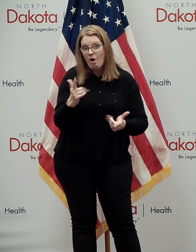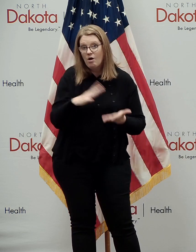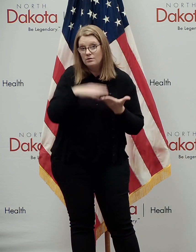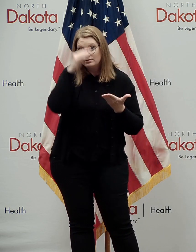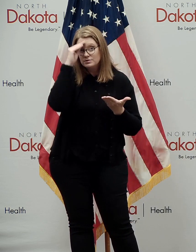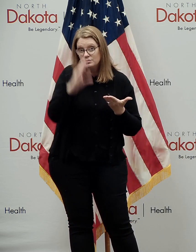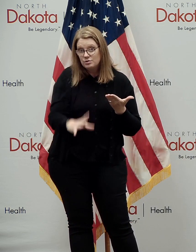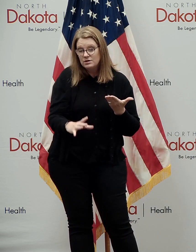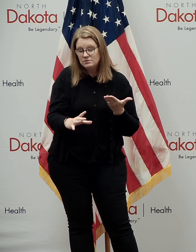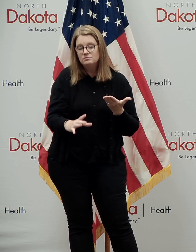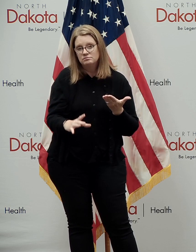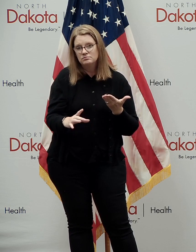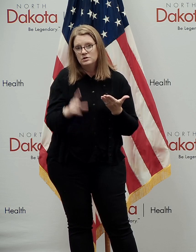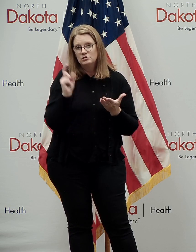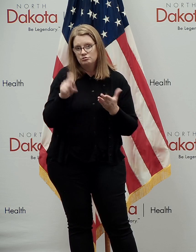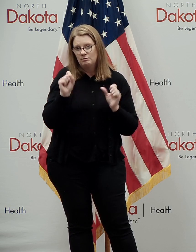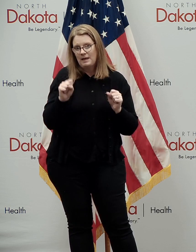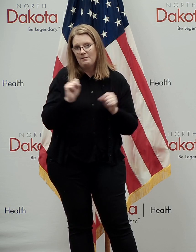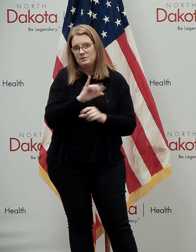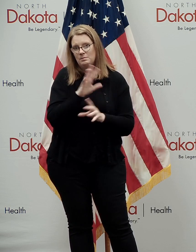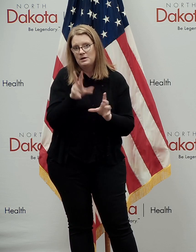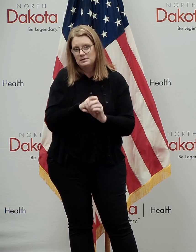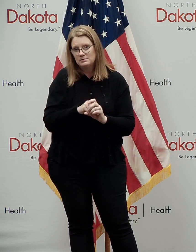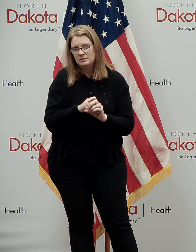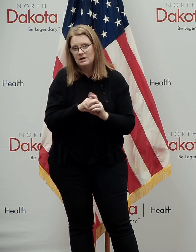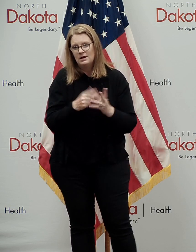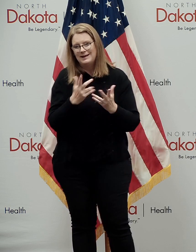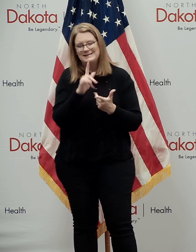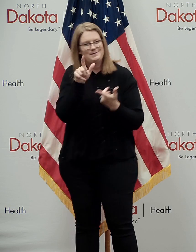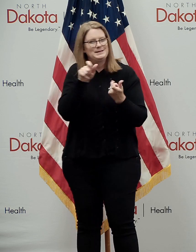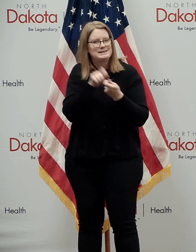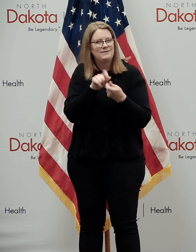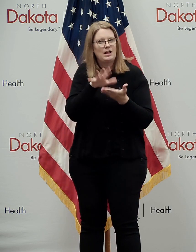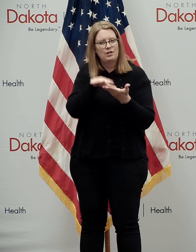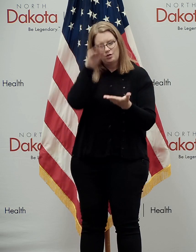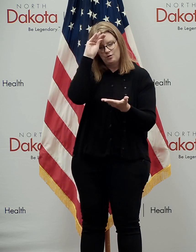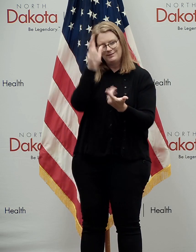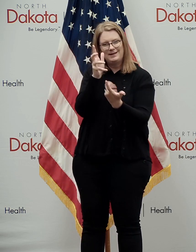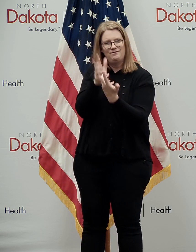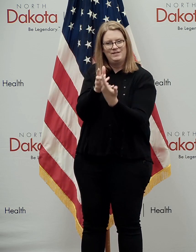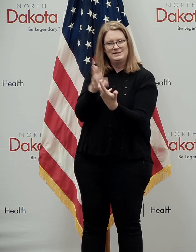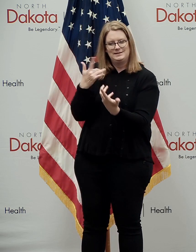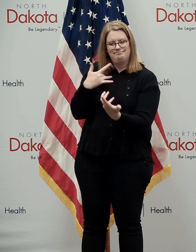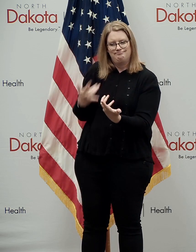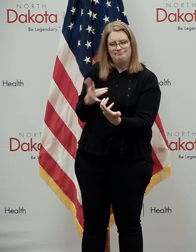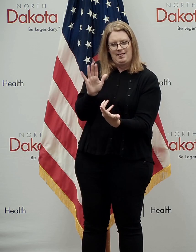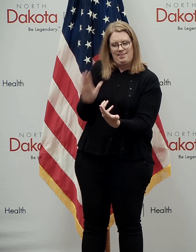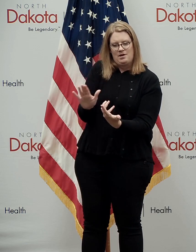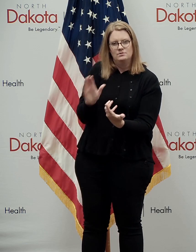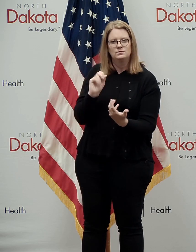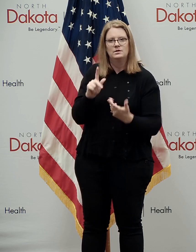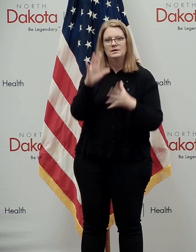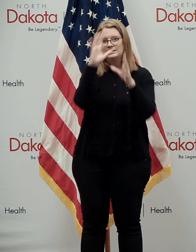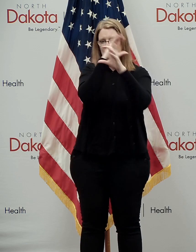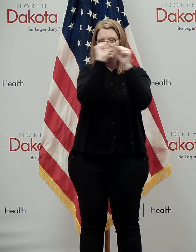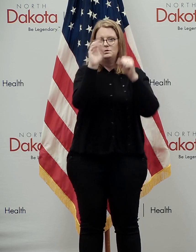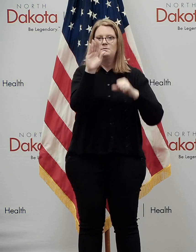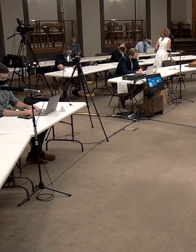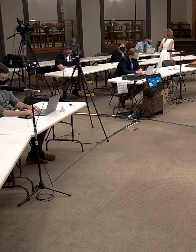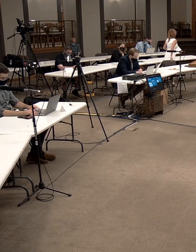state deserves to be able to participate in personalized learning that adapts to their style. Superintendent Baesler?